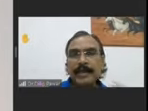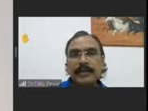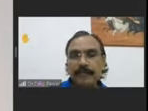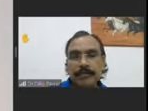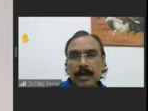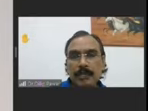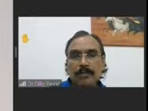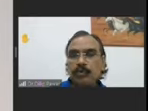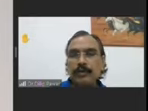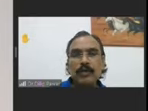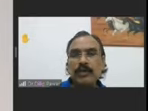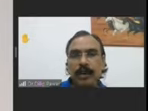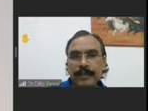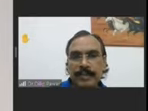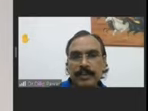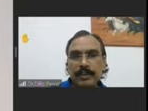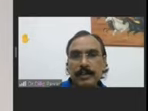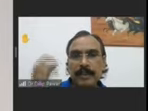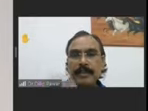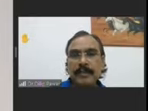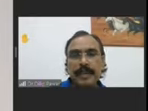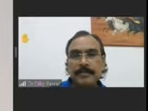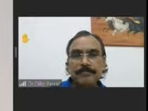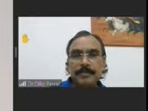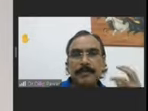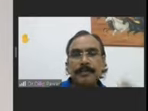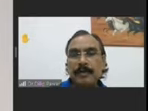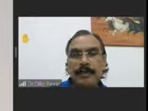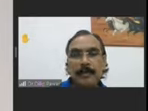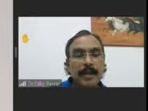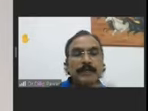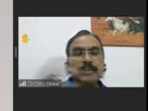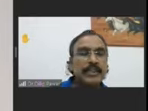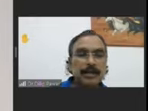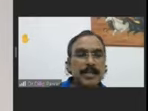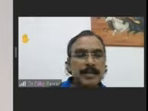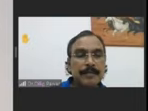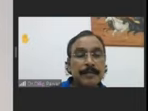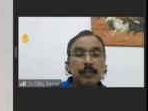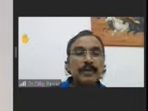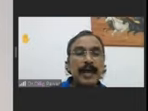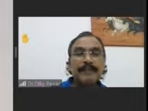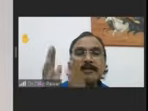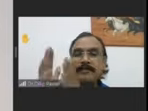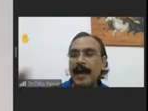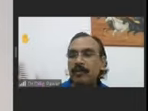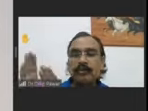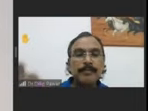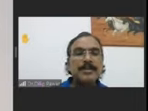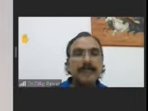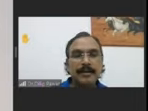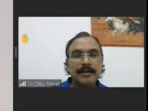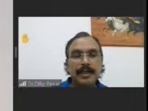So any kind of symptoms, so we are doing a lot of tests across, even if there is some symptoms develop, we screen the patient so that we